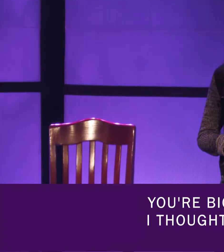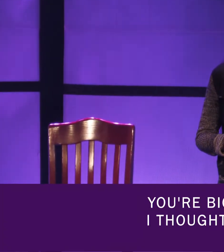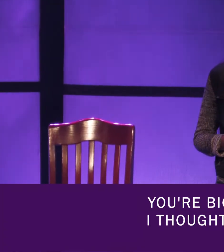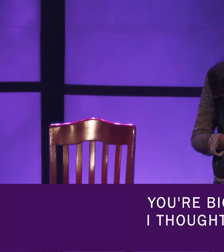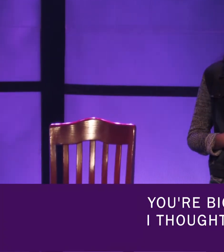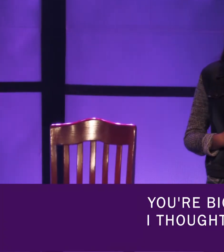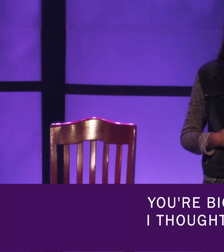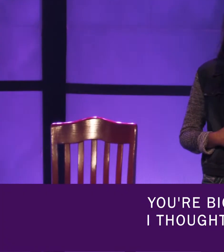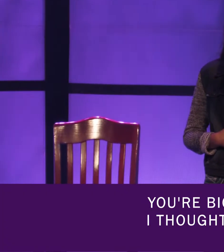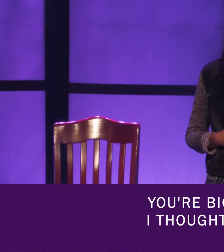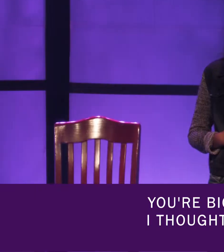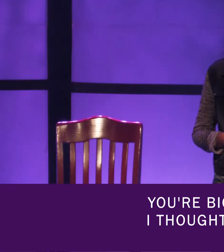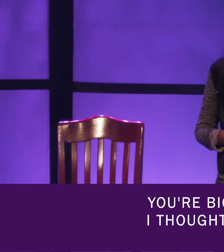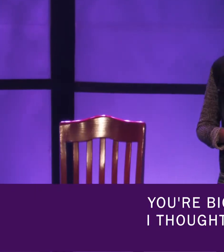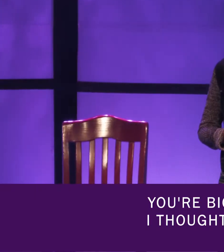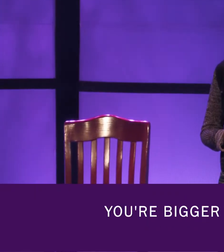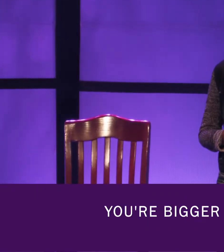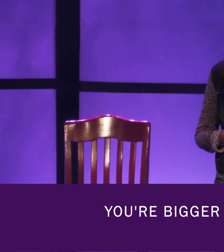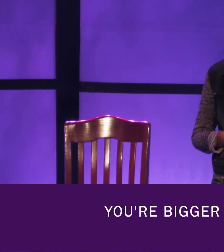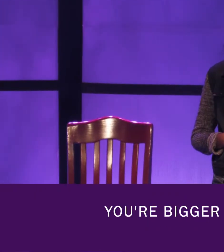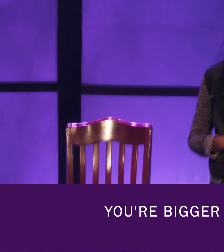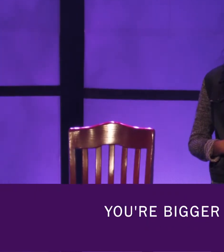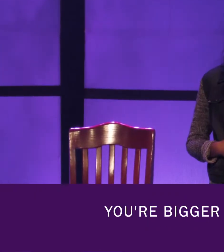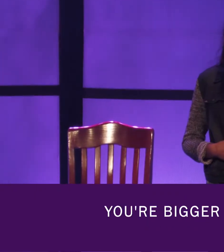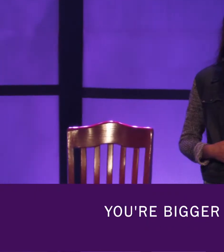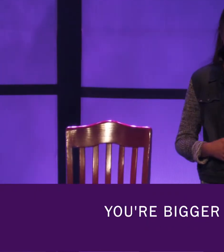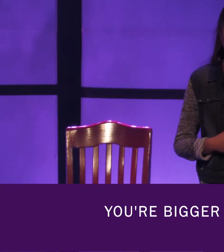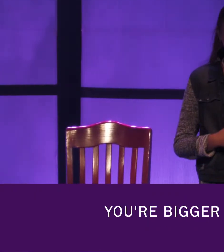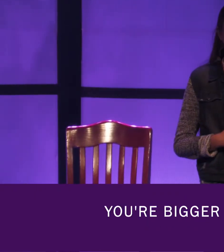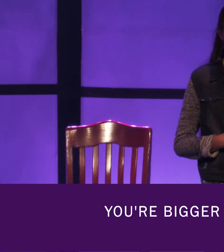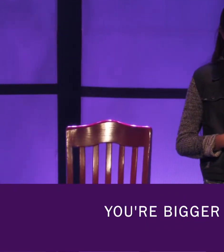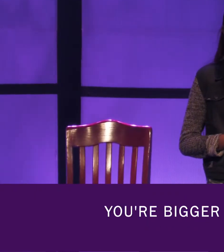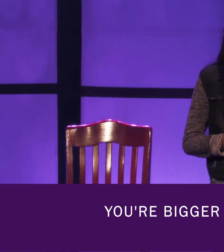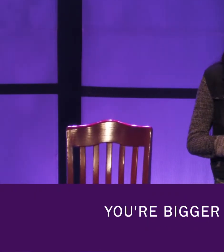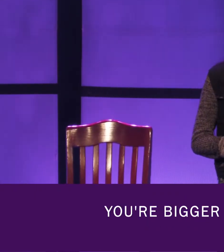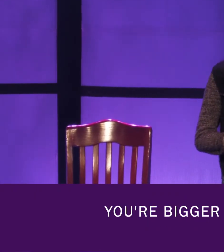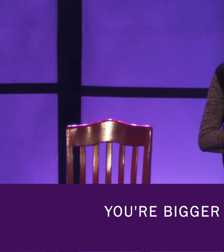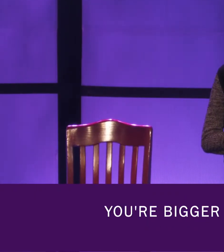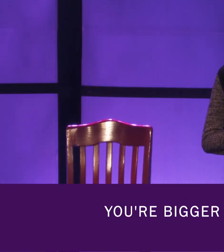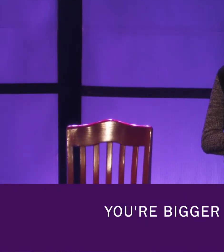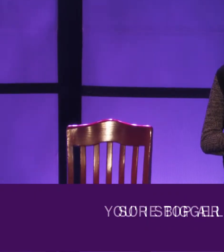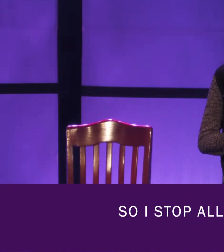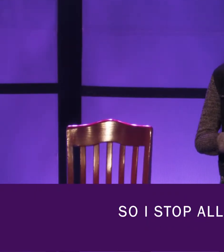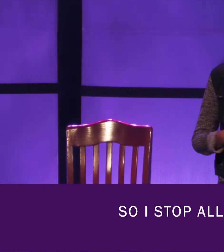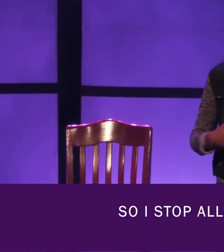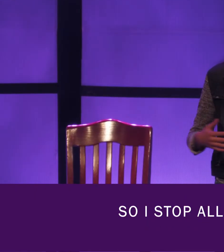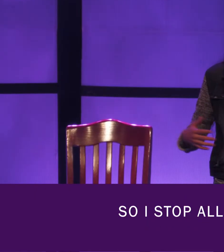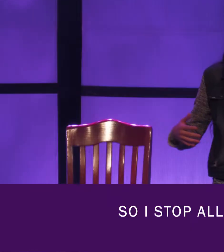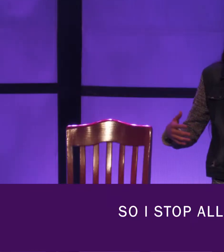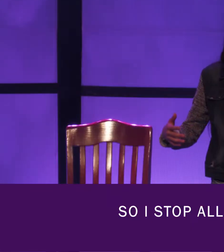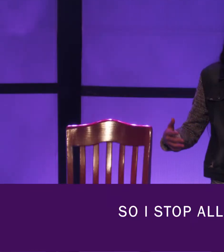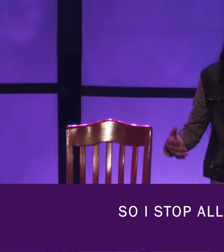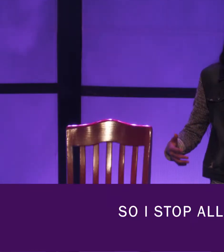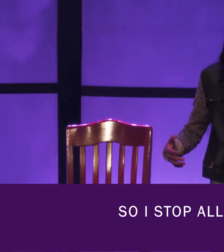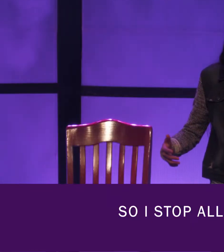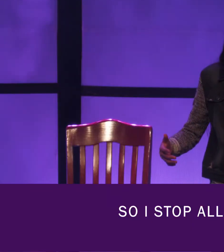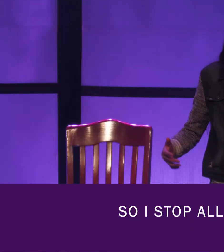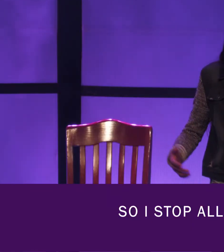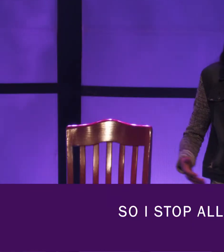I thought you were. You're bigger than I thought. So I stop all